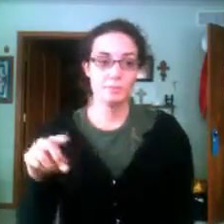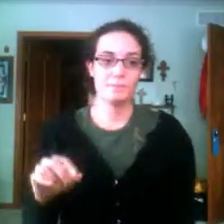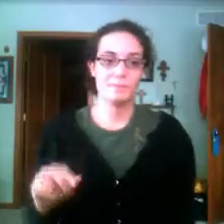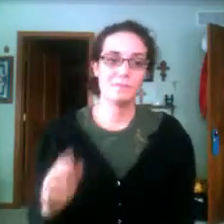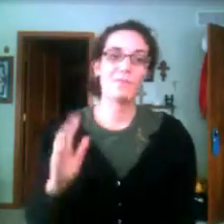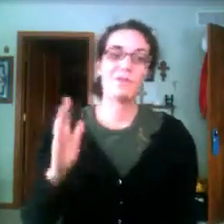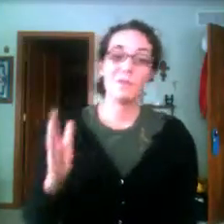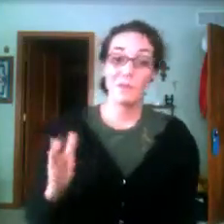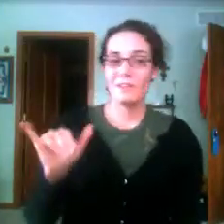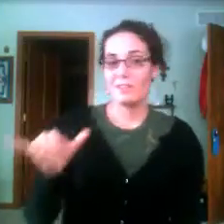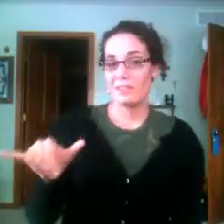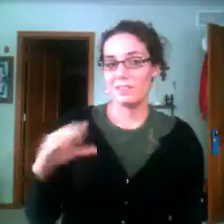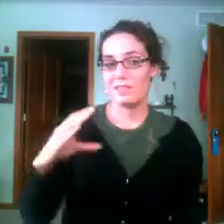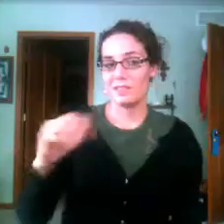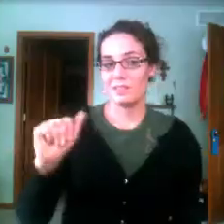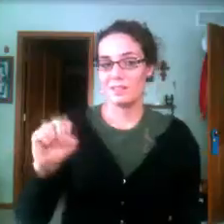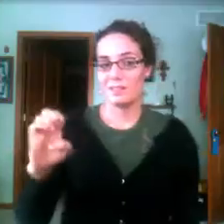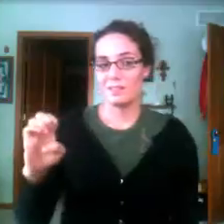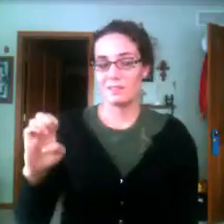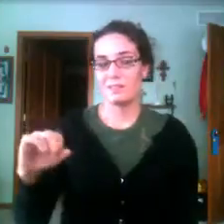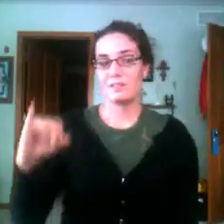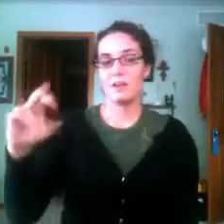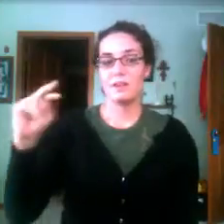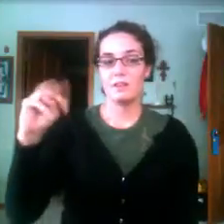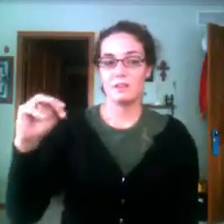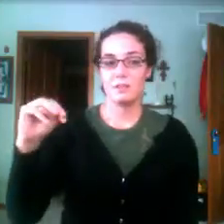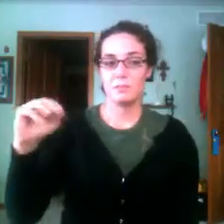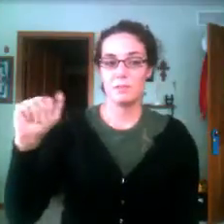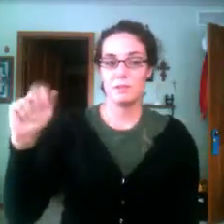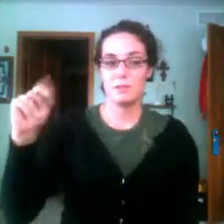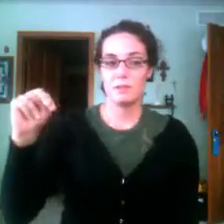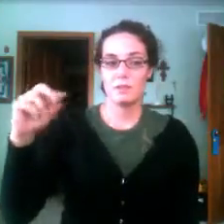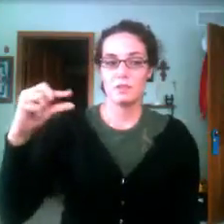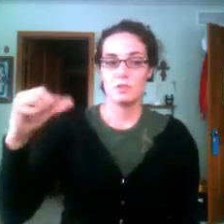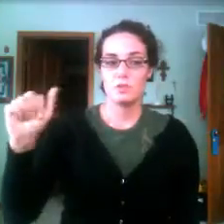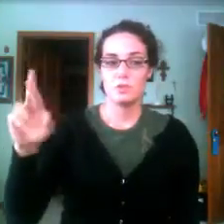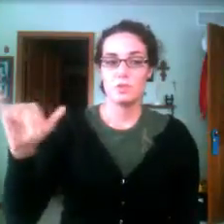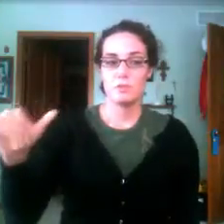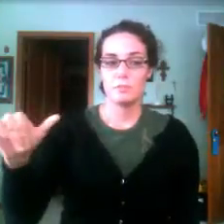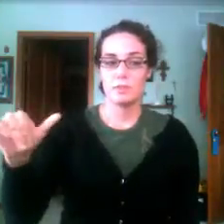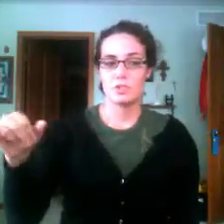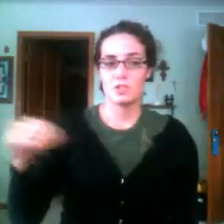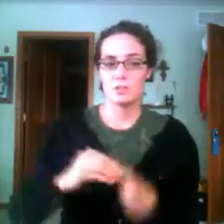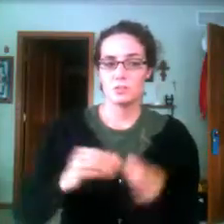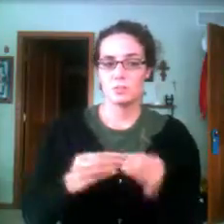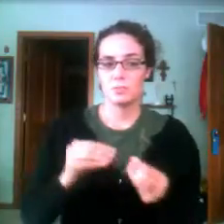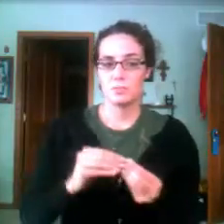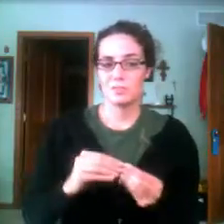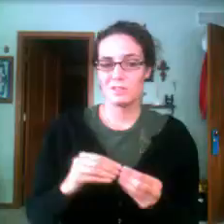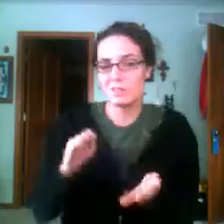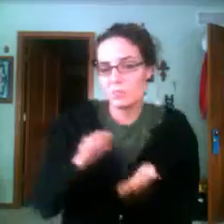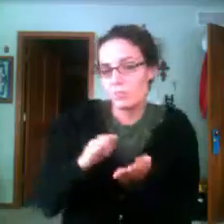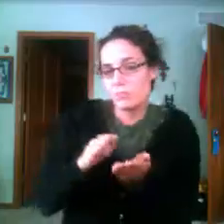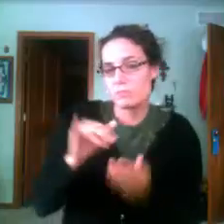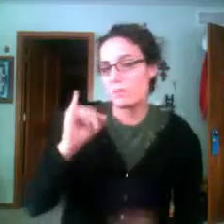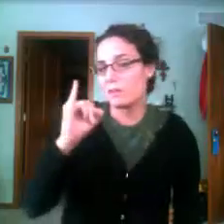we have what are called imaginary numbers. And they're represented by a lowercase I, like this.